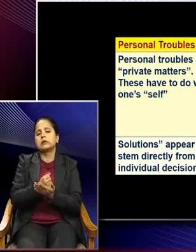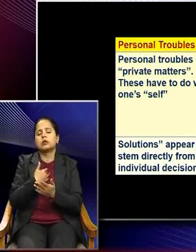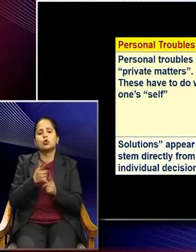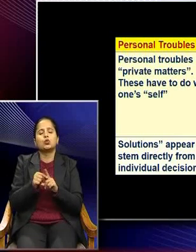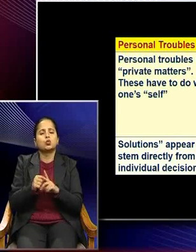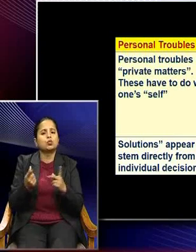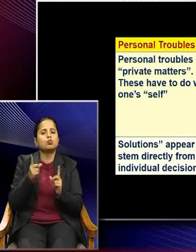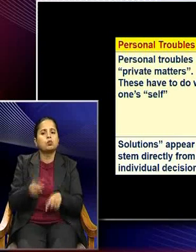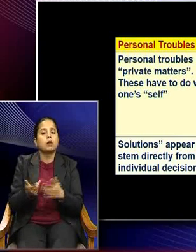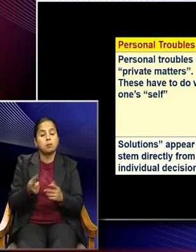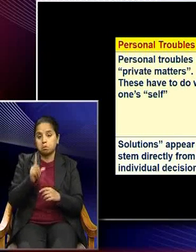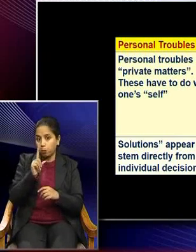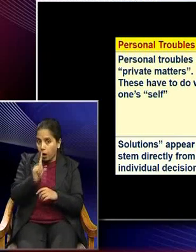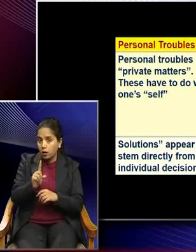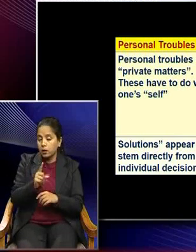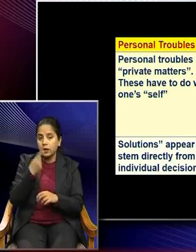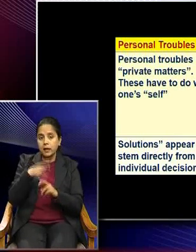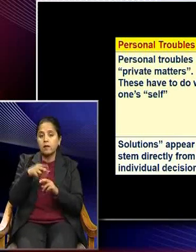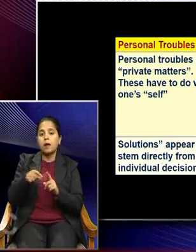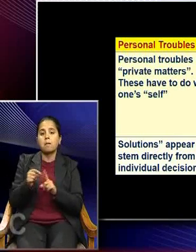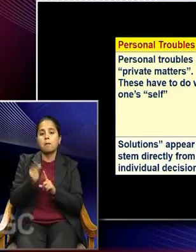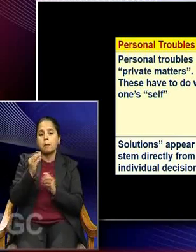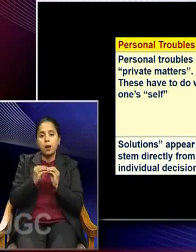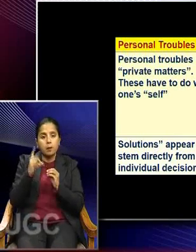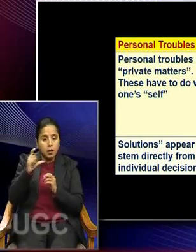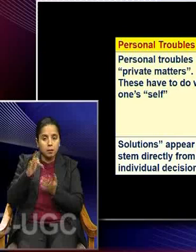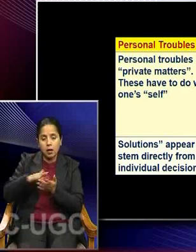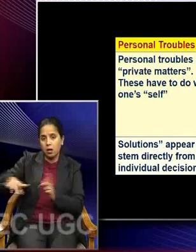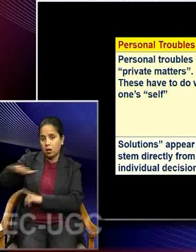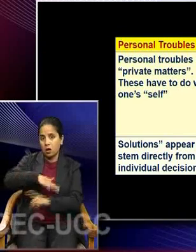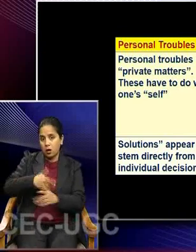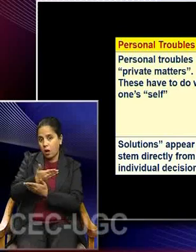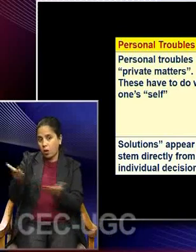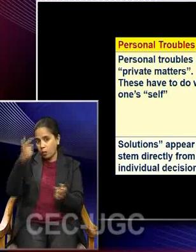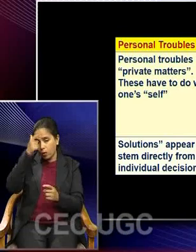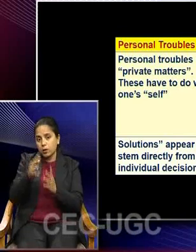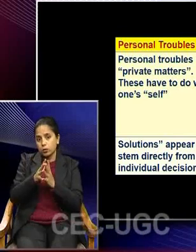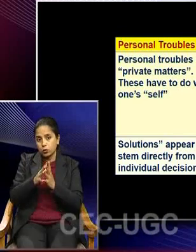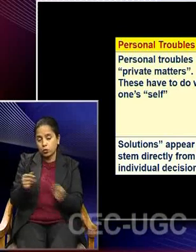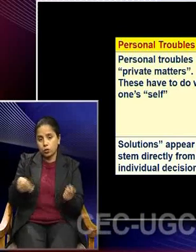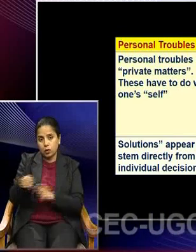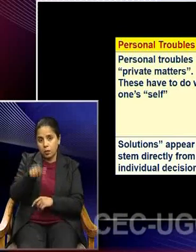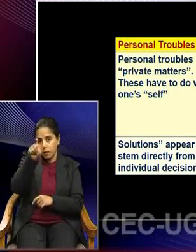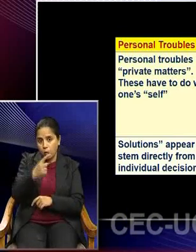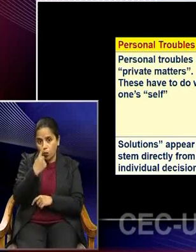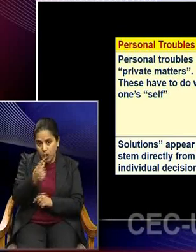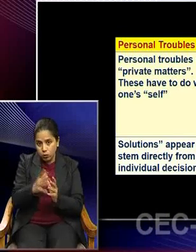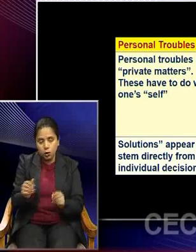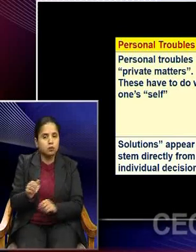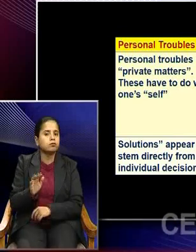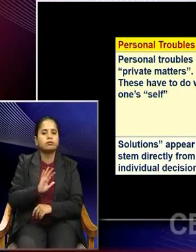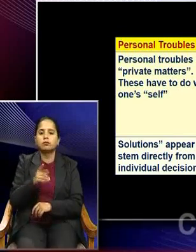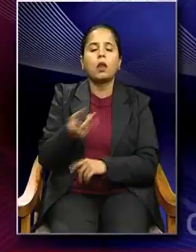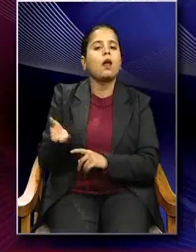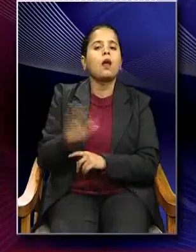it. Whereas in the public issue, the solution will not come from individual. It will